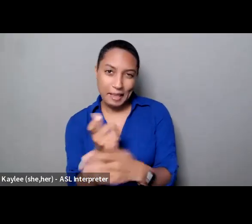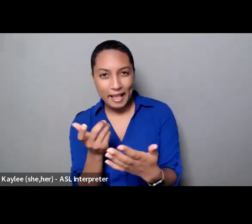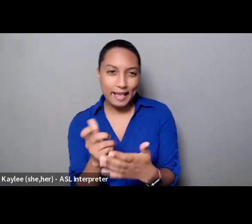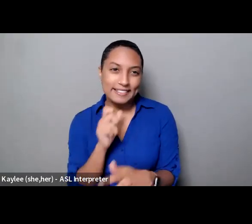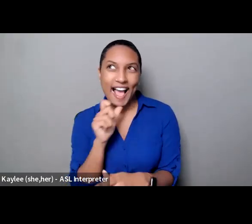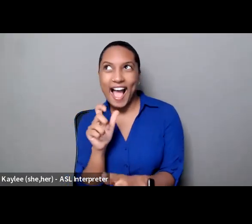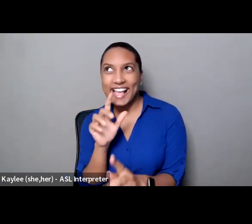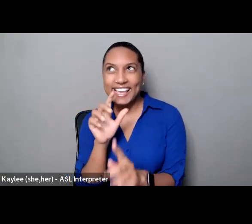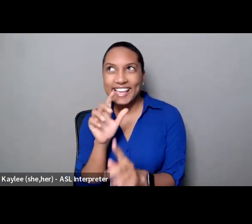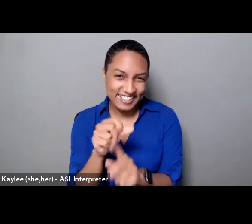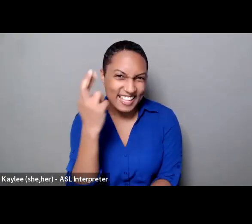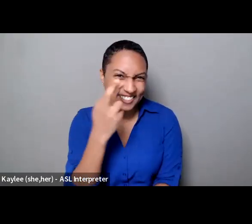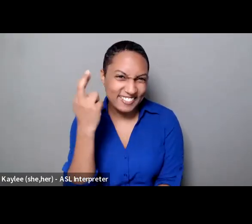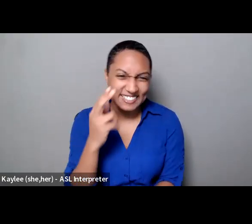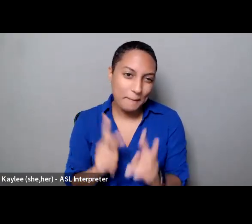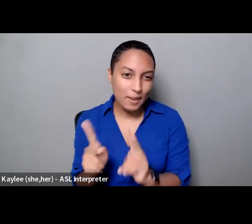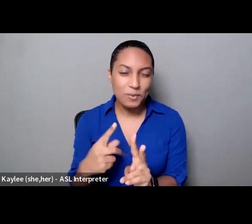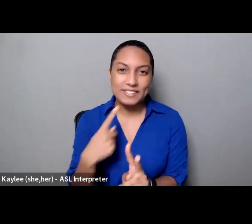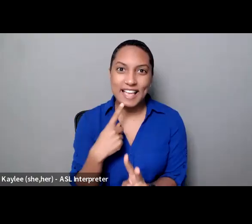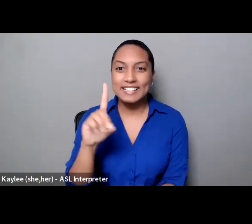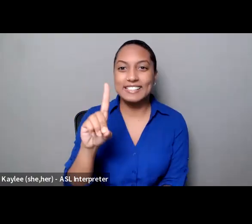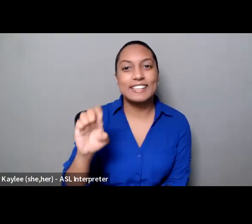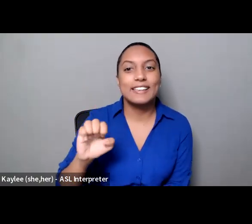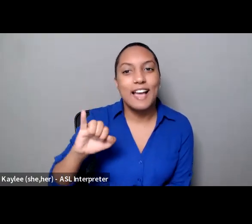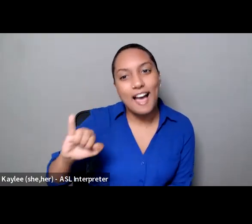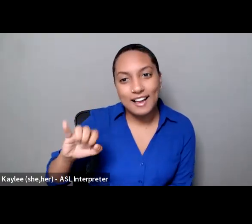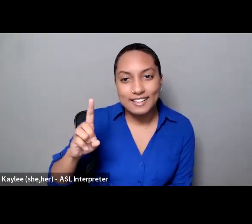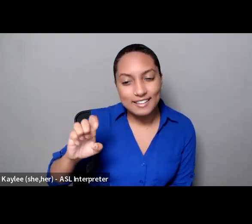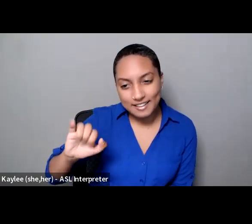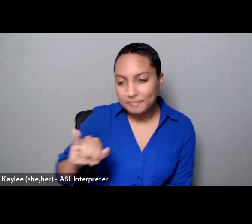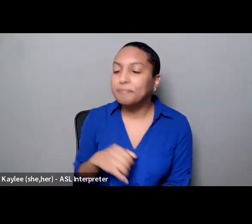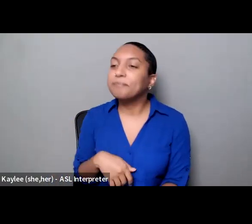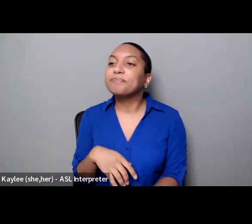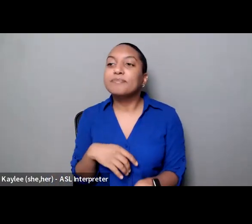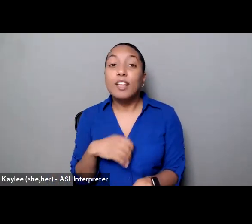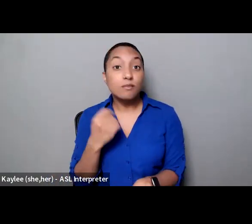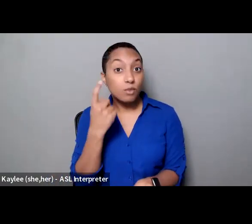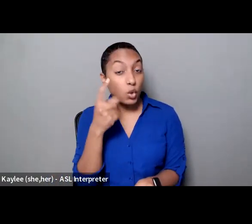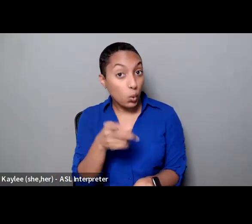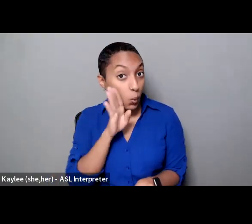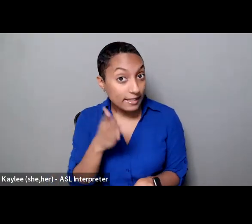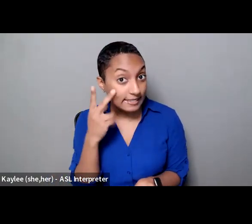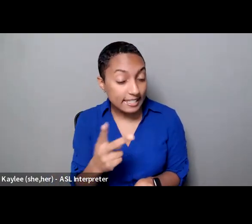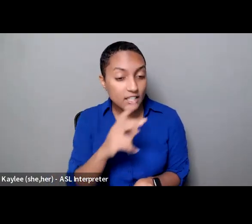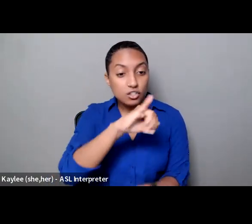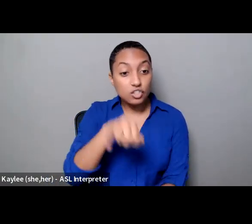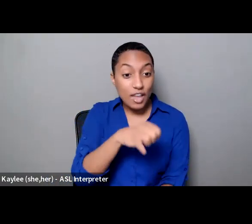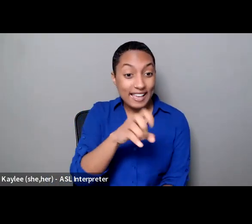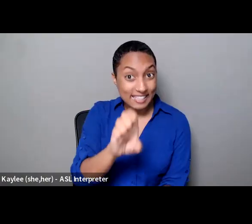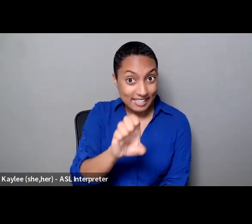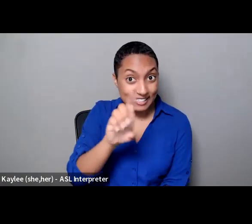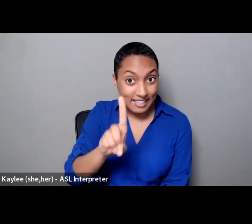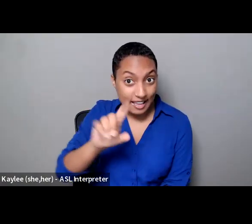organizations calling it DEI. But I will also tell you, you will see JEDI, which is Justice,